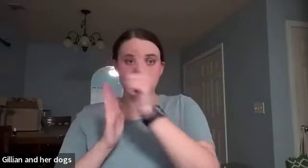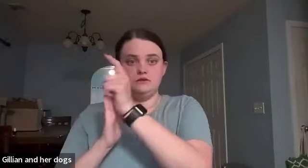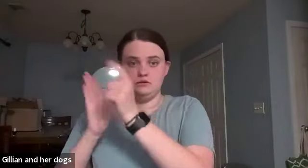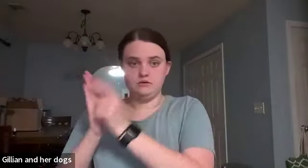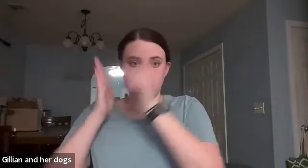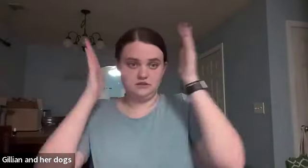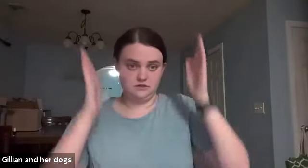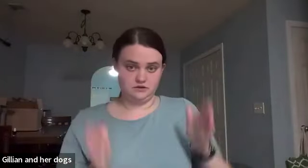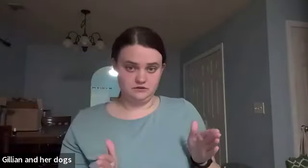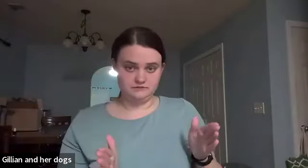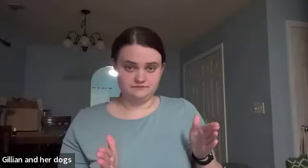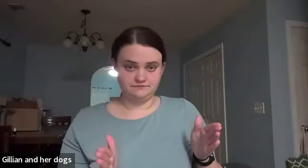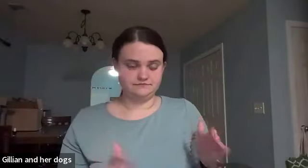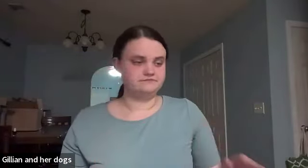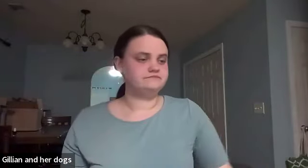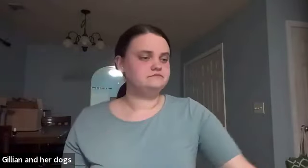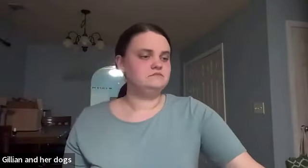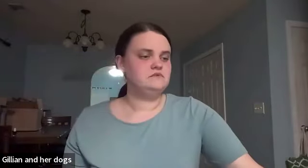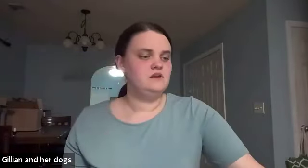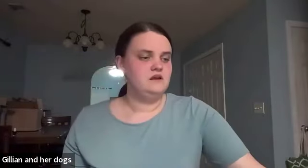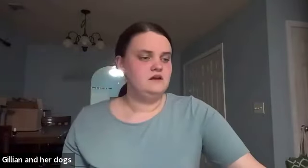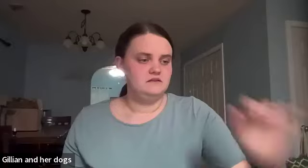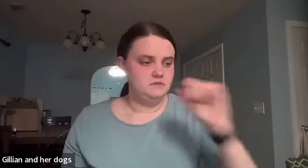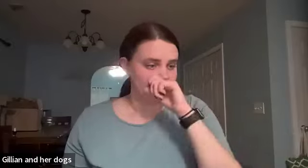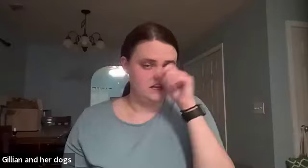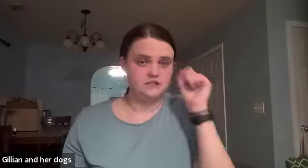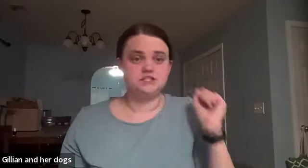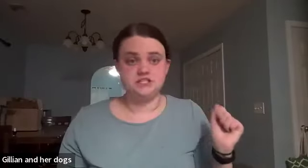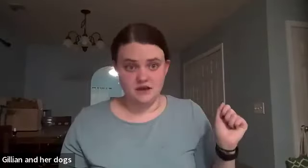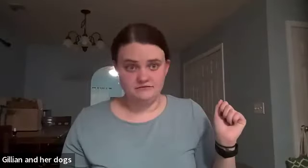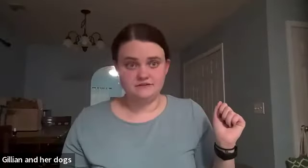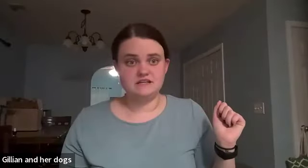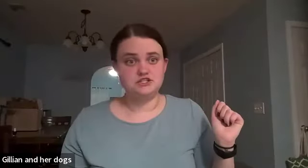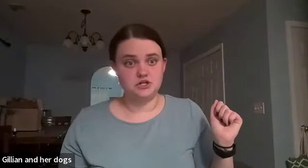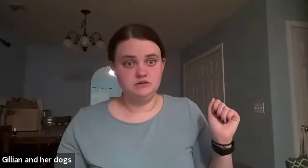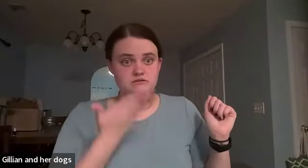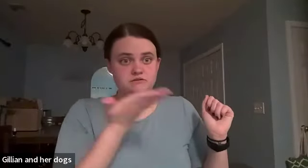person, lawyer. Then we had chef / cook,